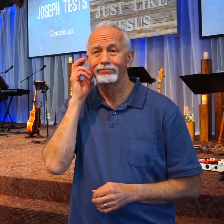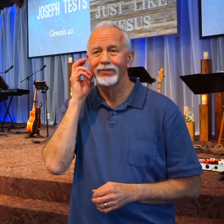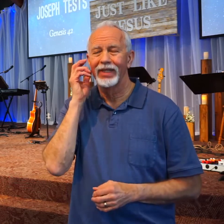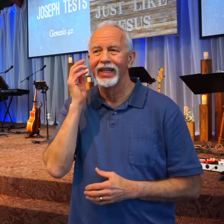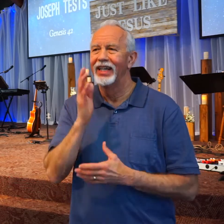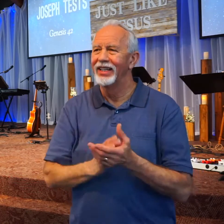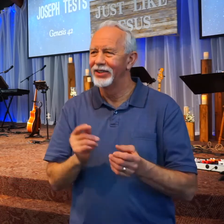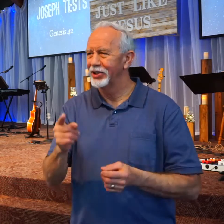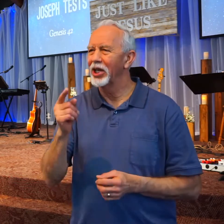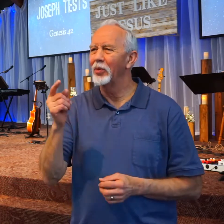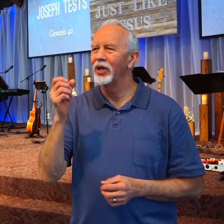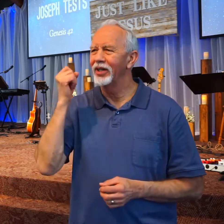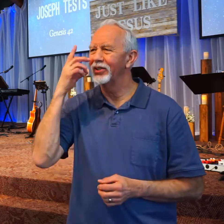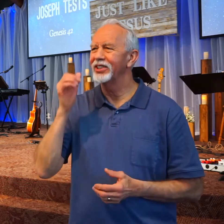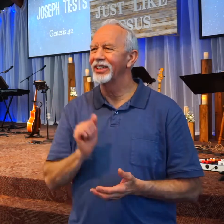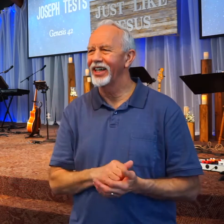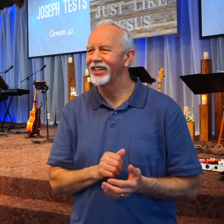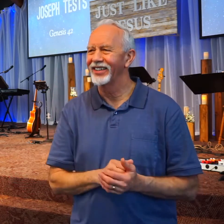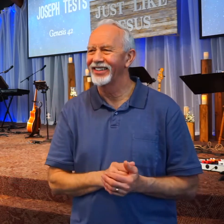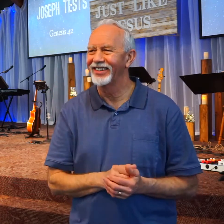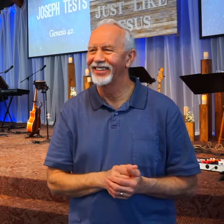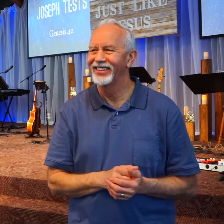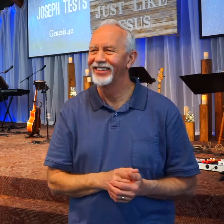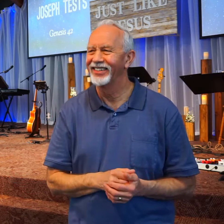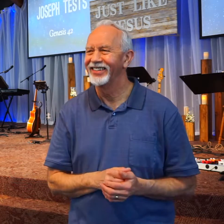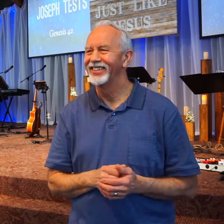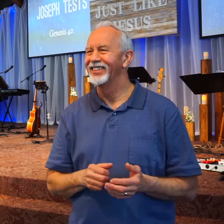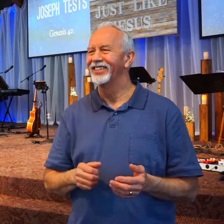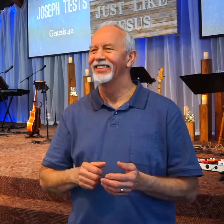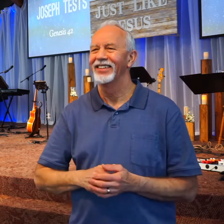Somebody's back there meddling. I don't know what that was.